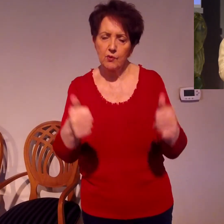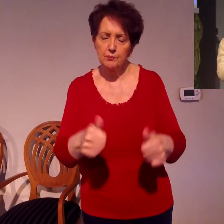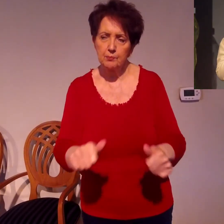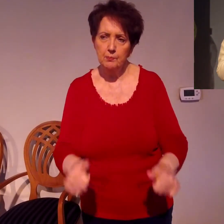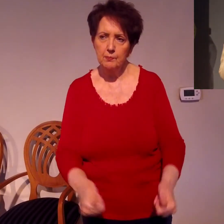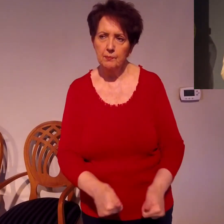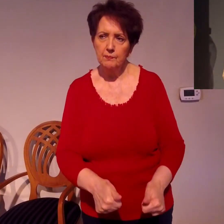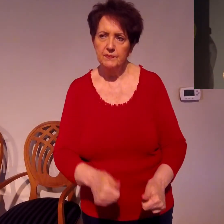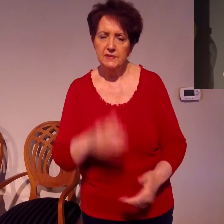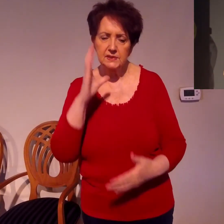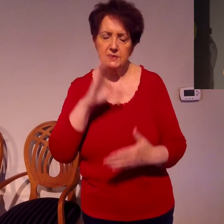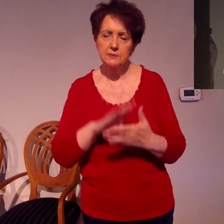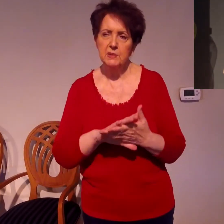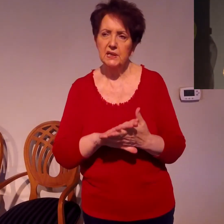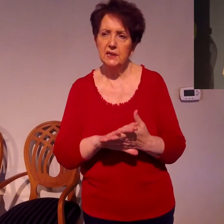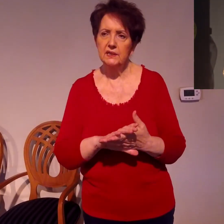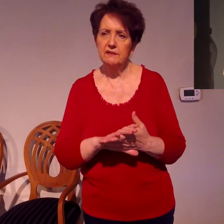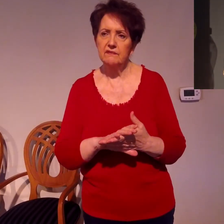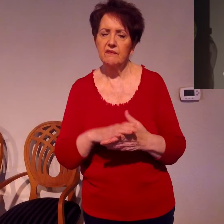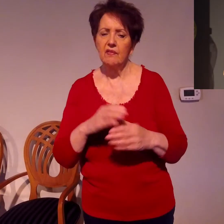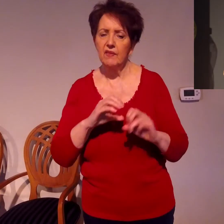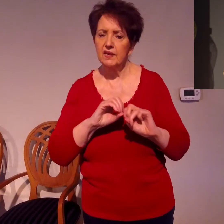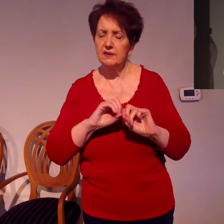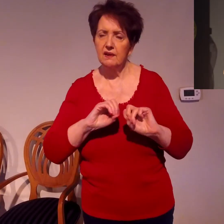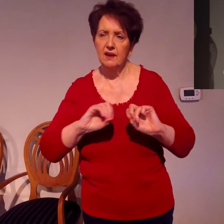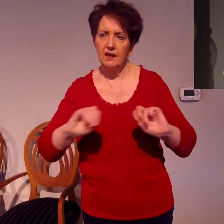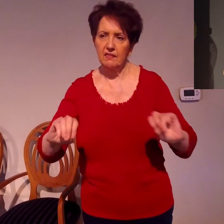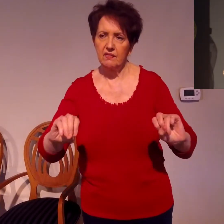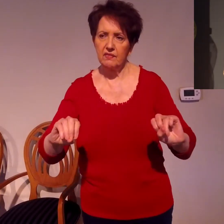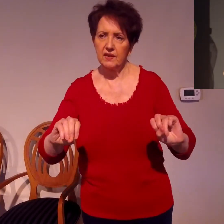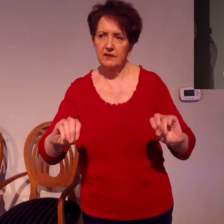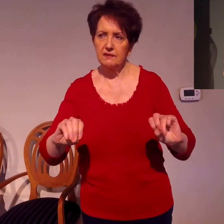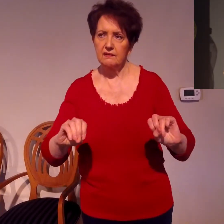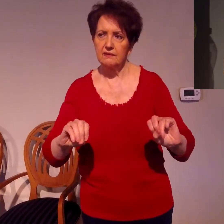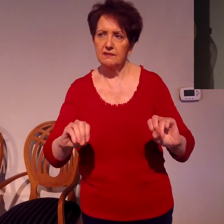belief that nothing